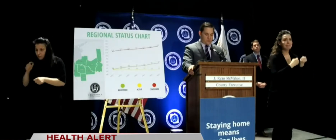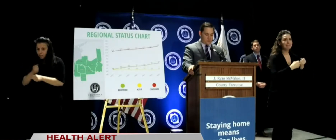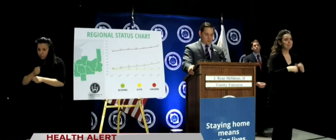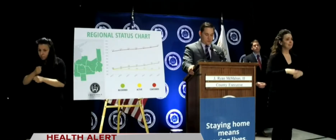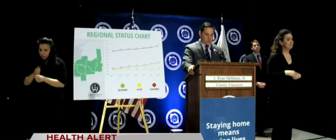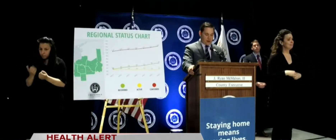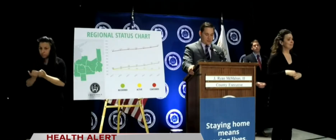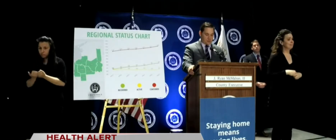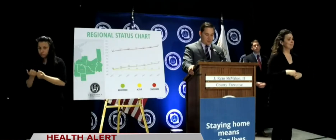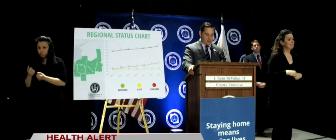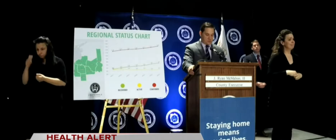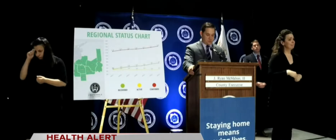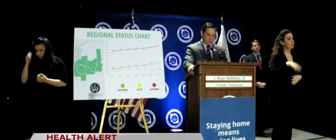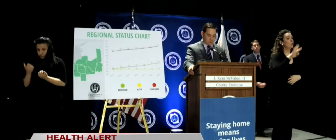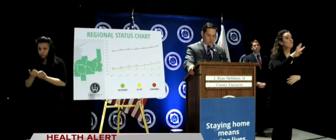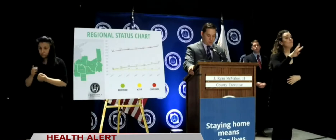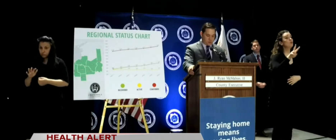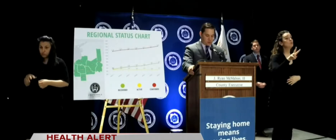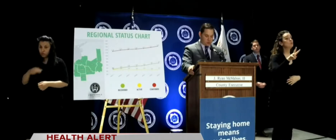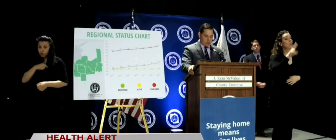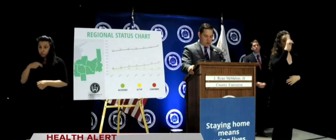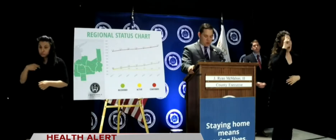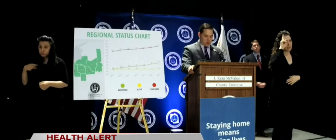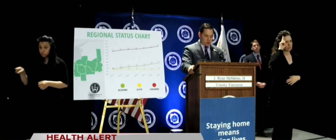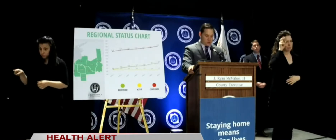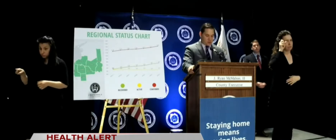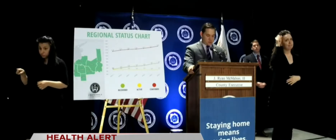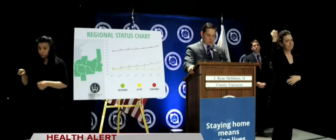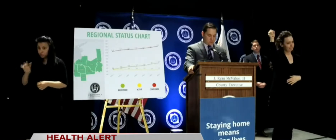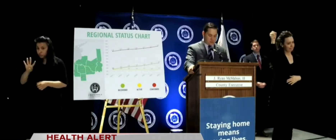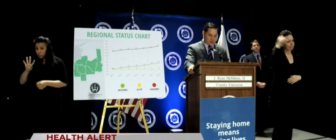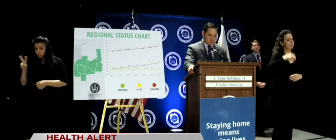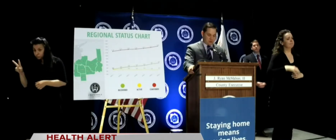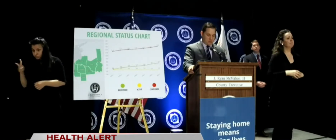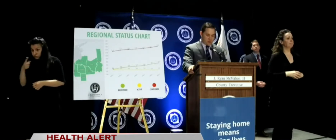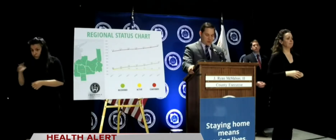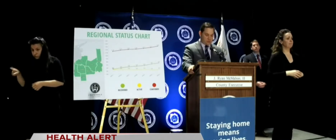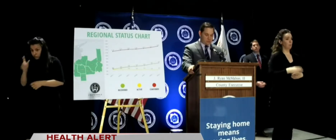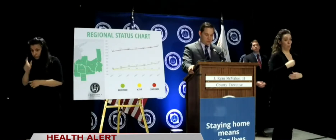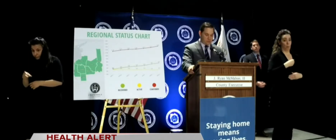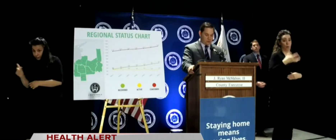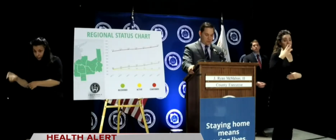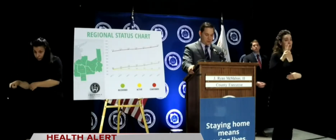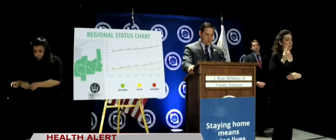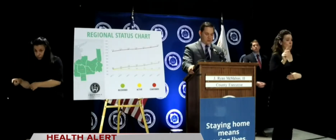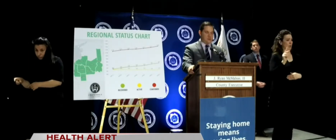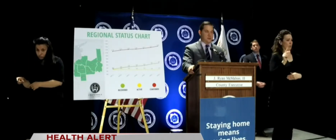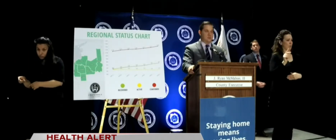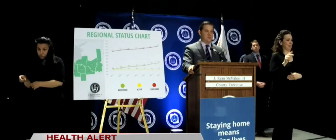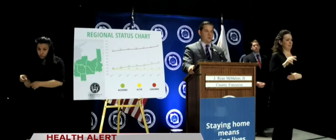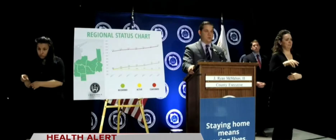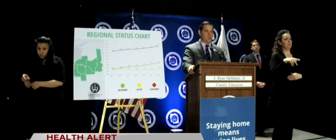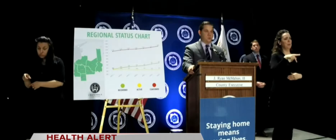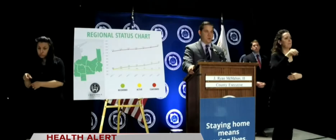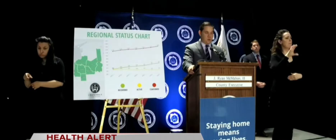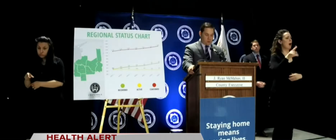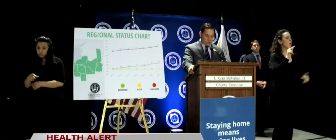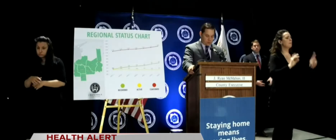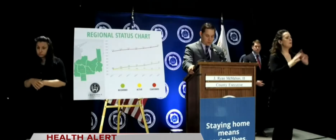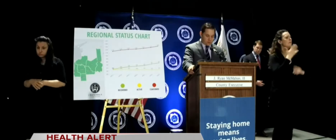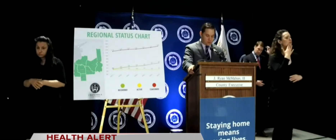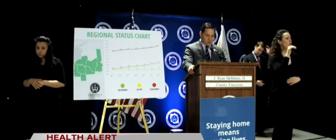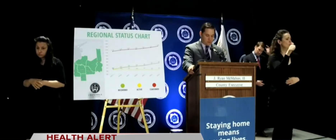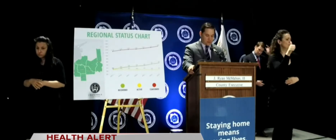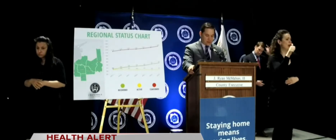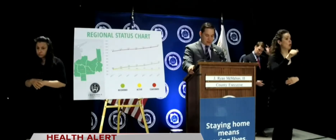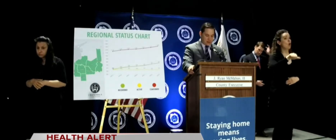42 individuals who are hospitalized, we have 23 Caucasian, 10 African American, 3 of another race, and 6 folks who we don't